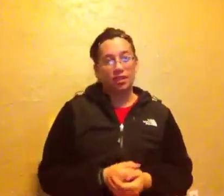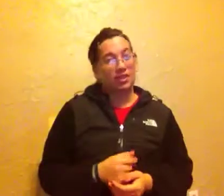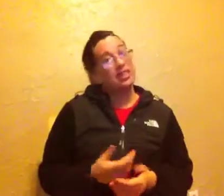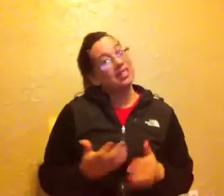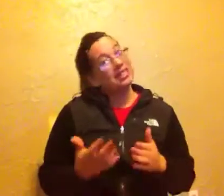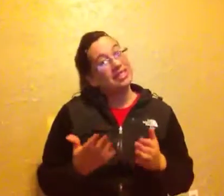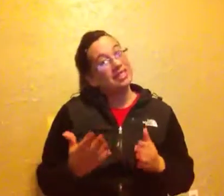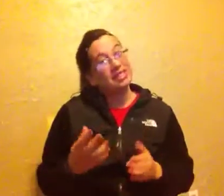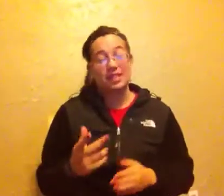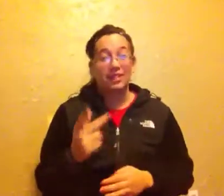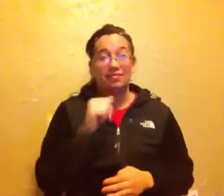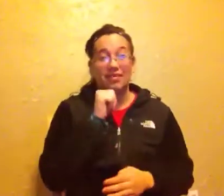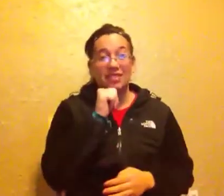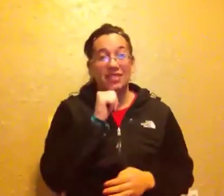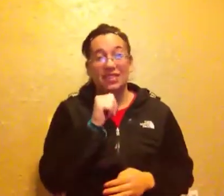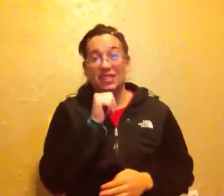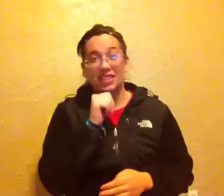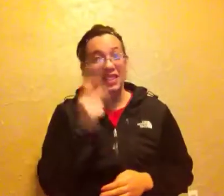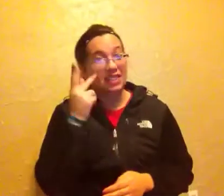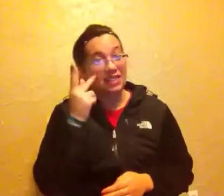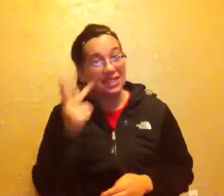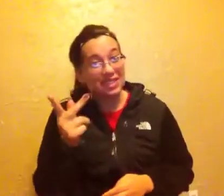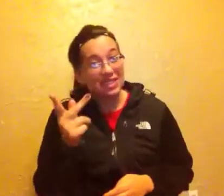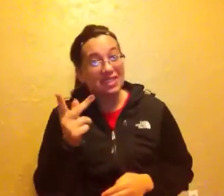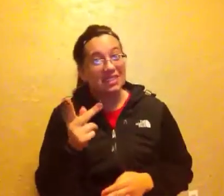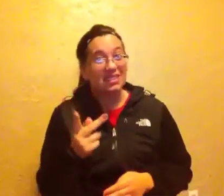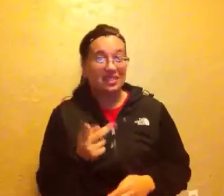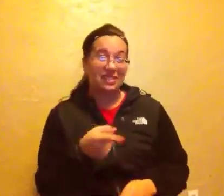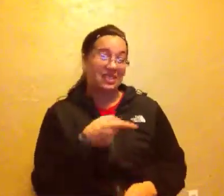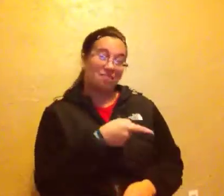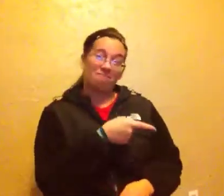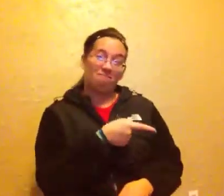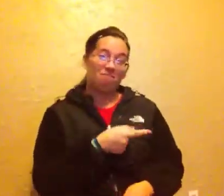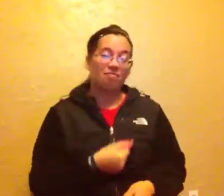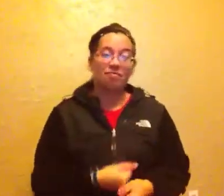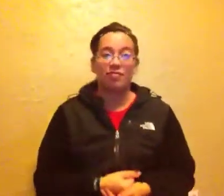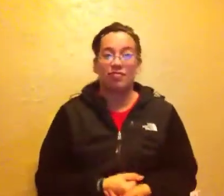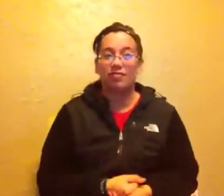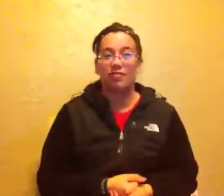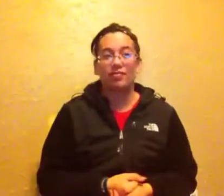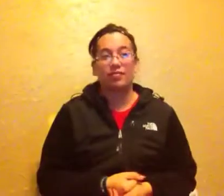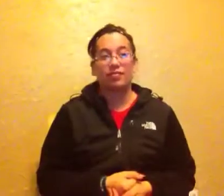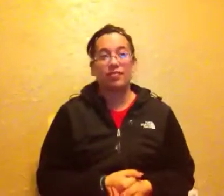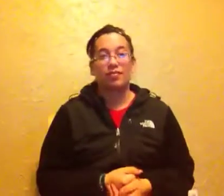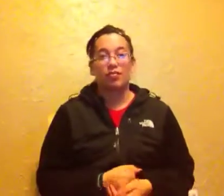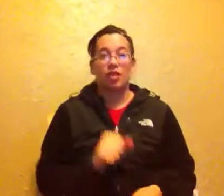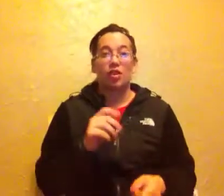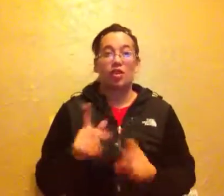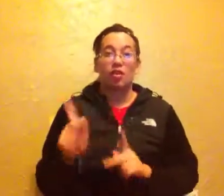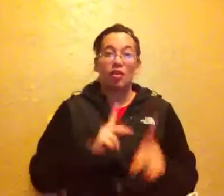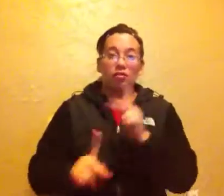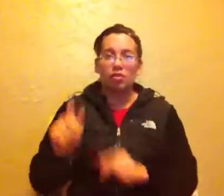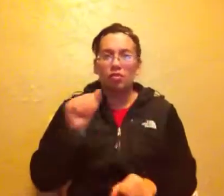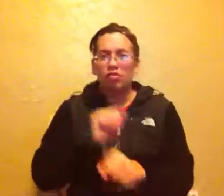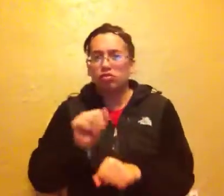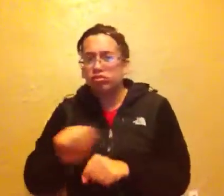positive symptoms, but just as incapacitating. There's a lot of work being done lately to try to detect these